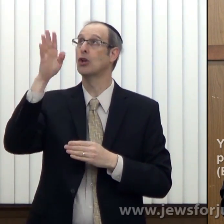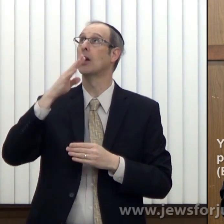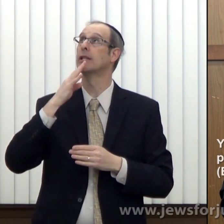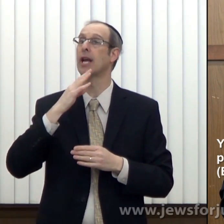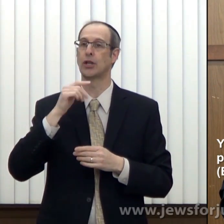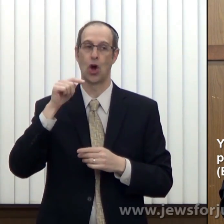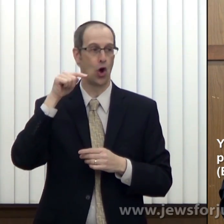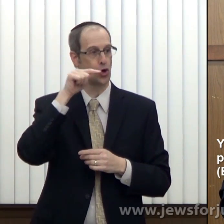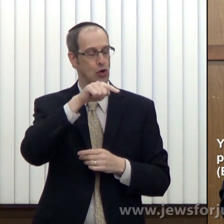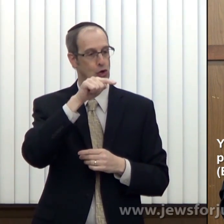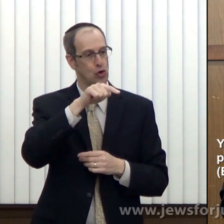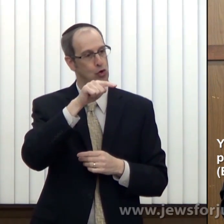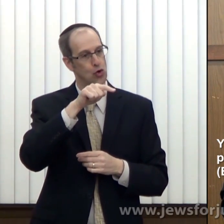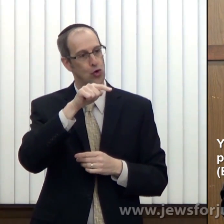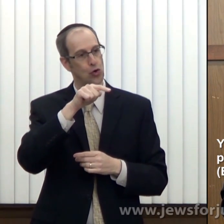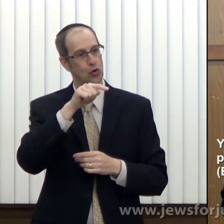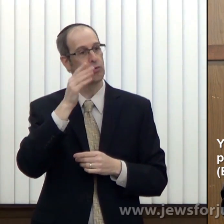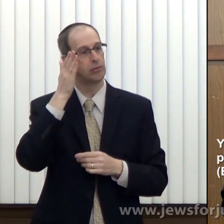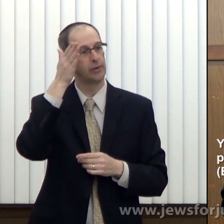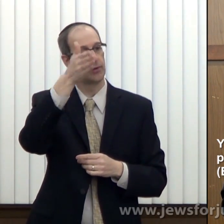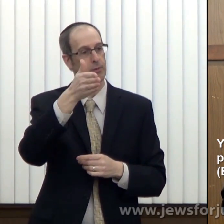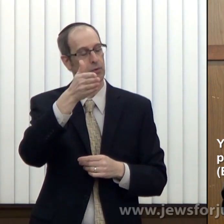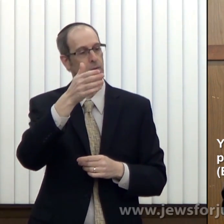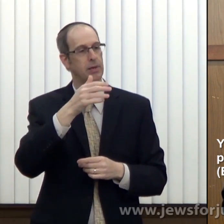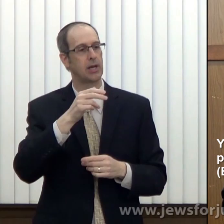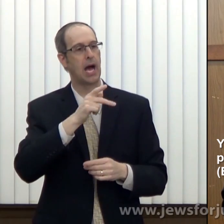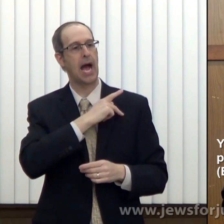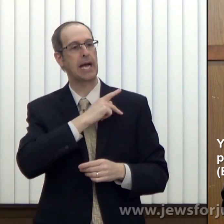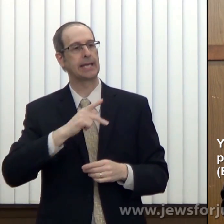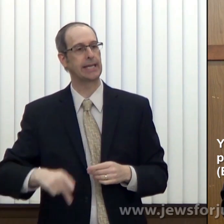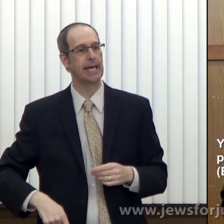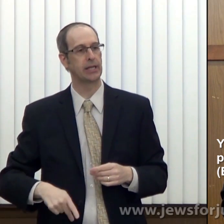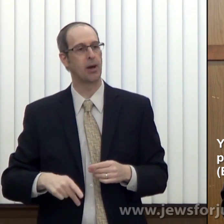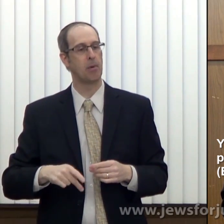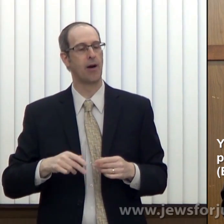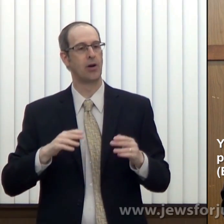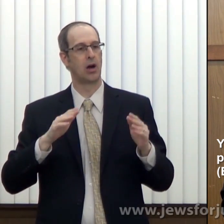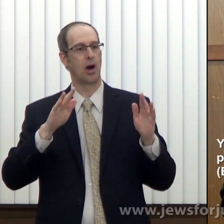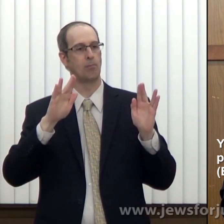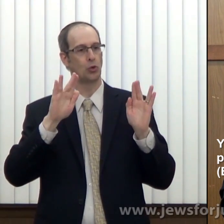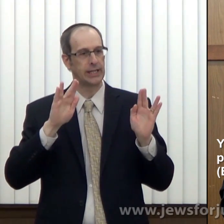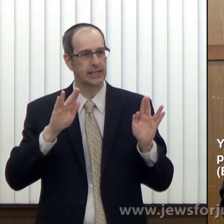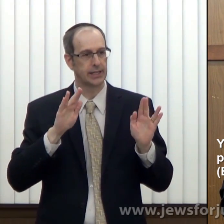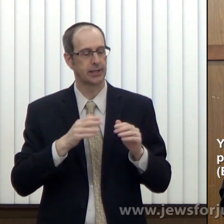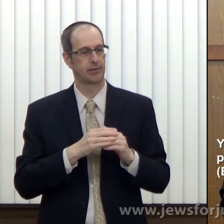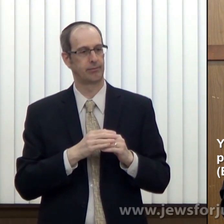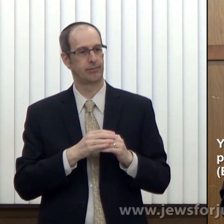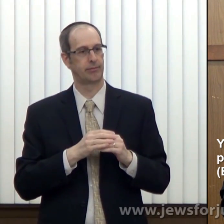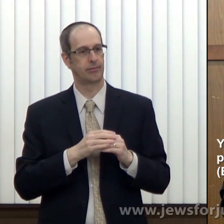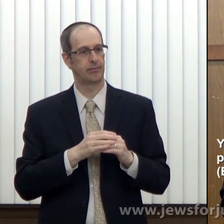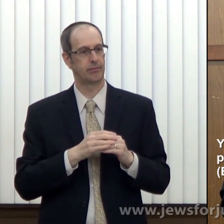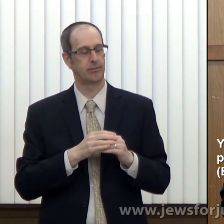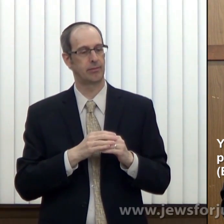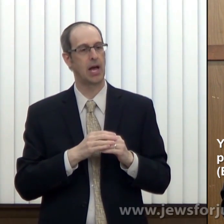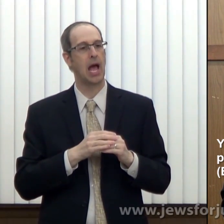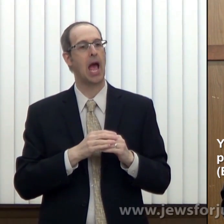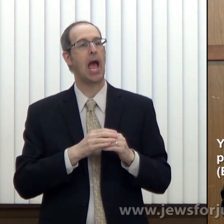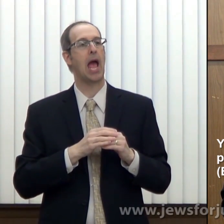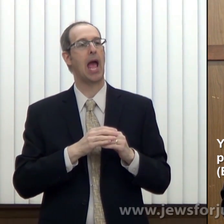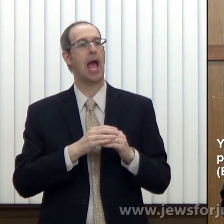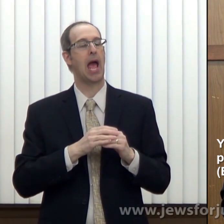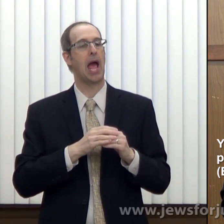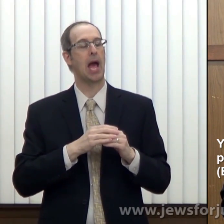be a kingdom of priests and a holy